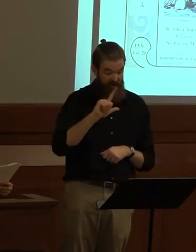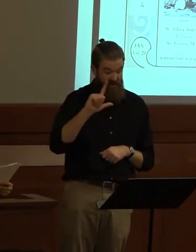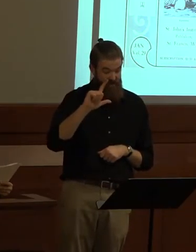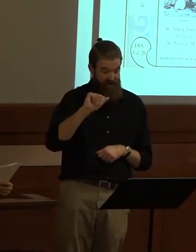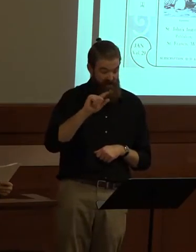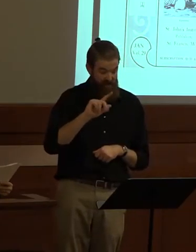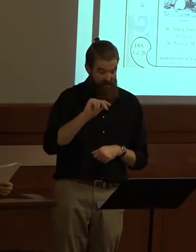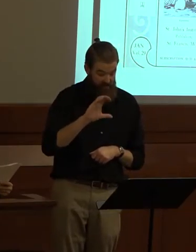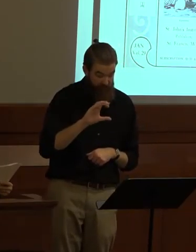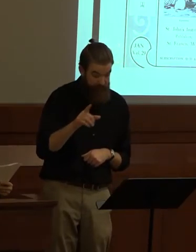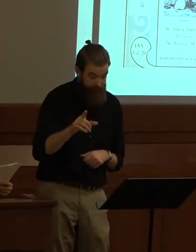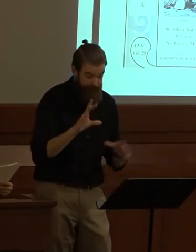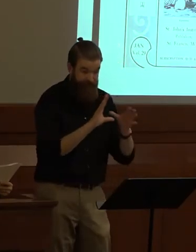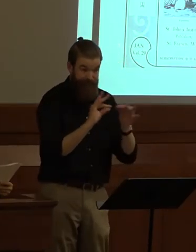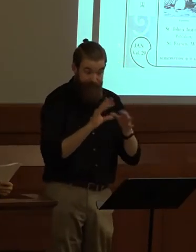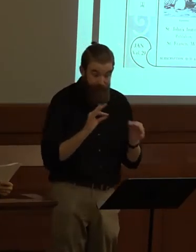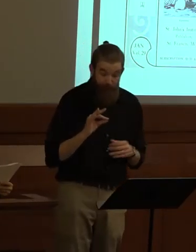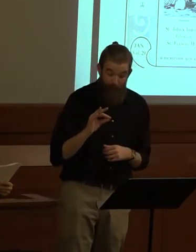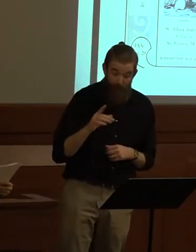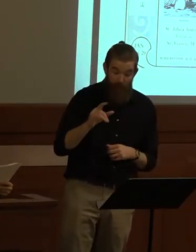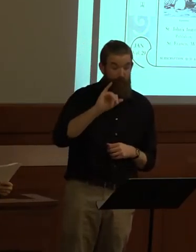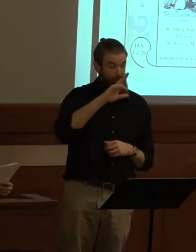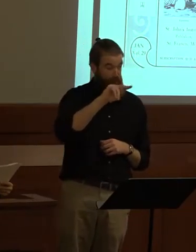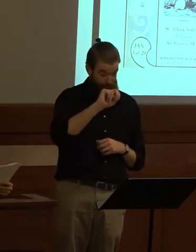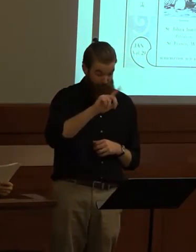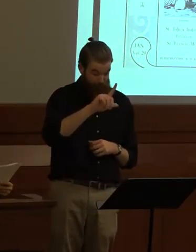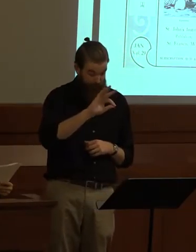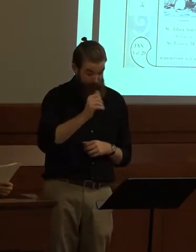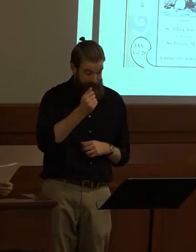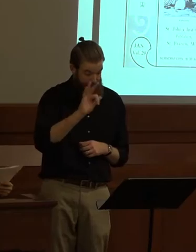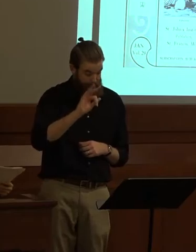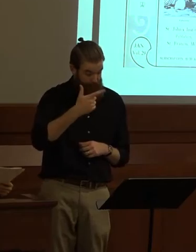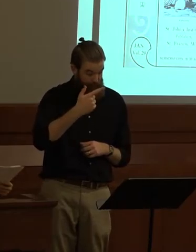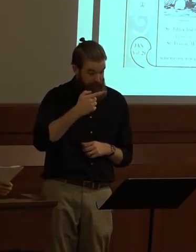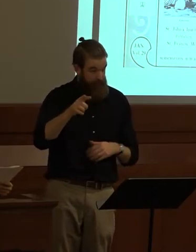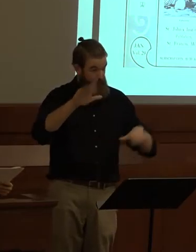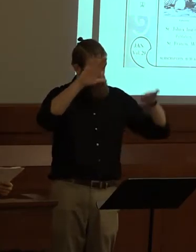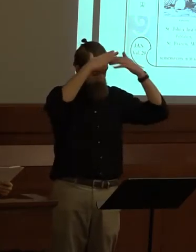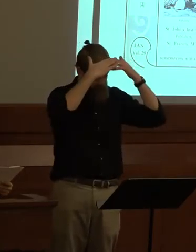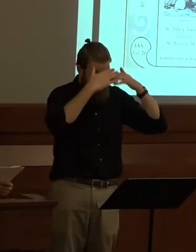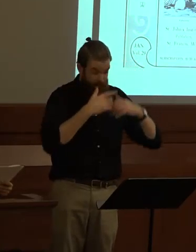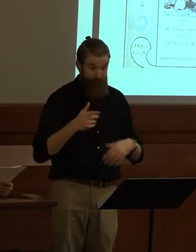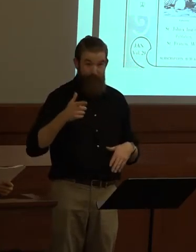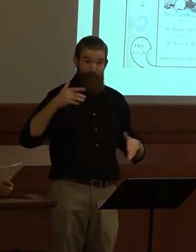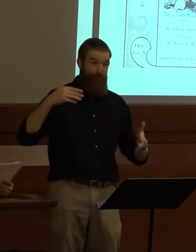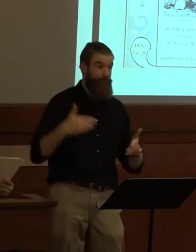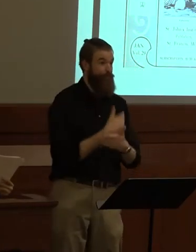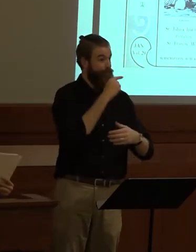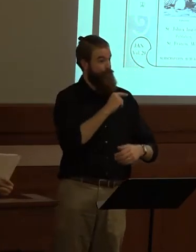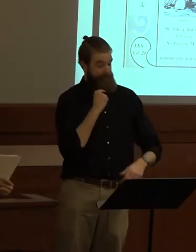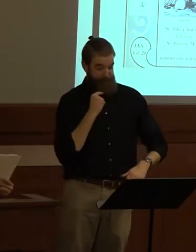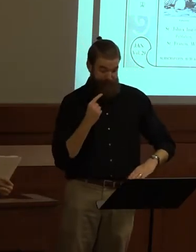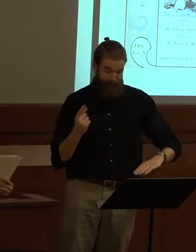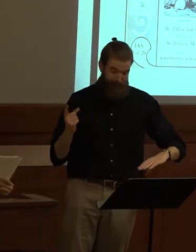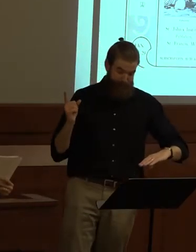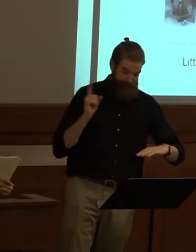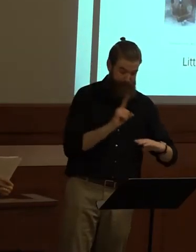ordination, on June 29, 1921, the new priest prayed,